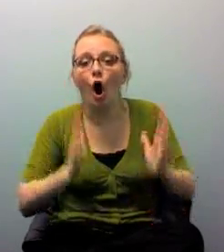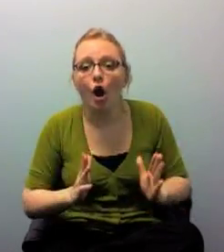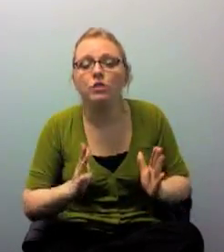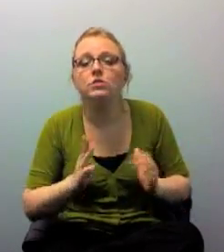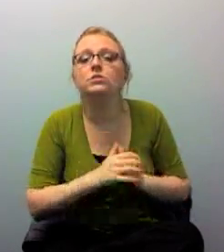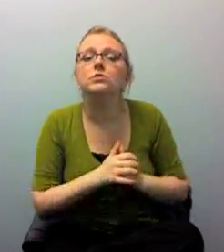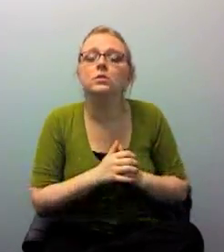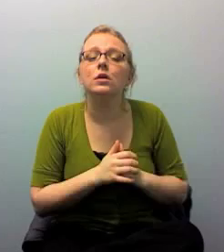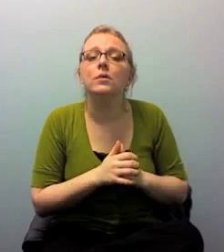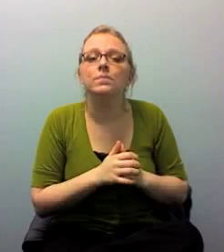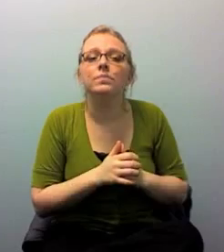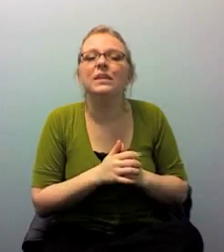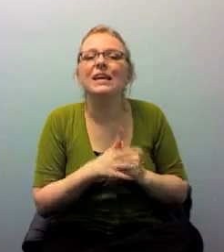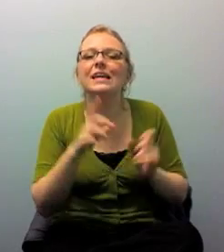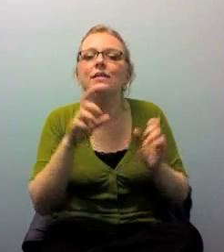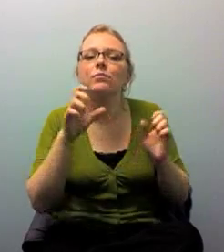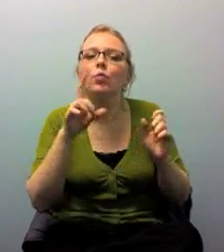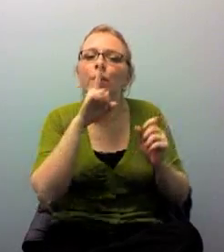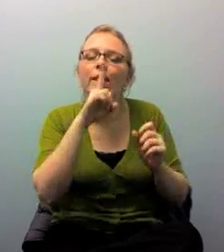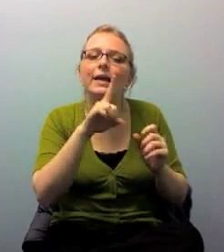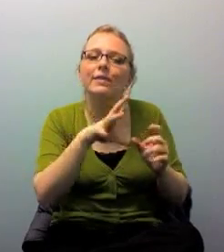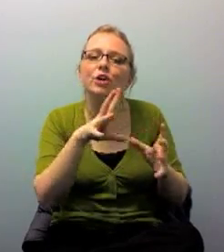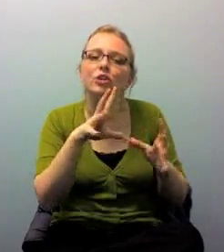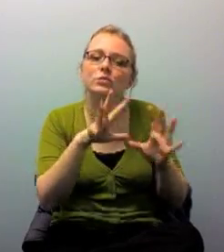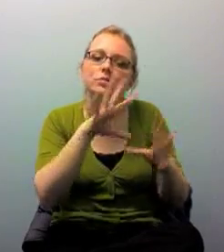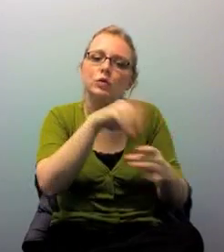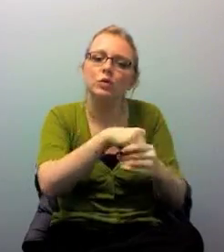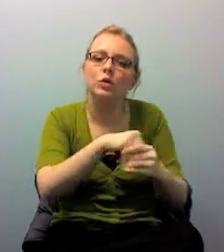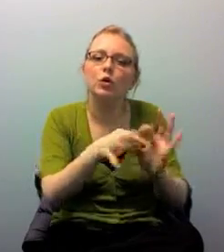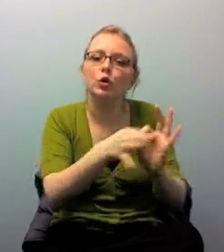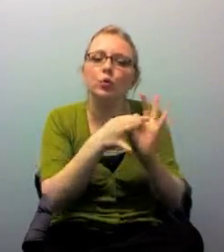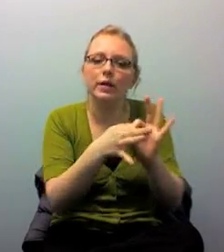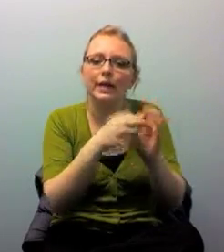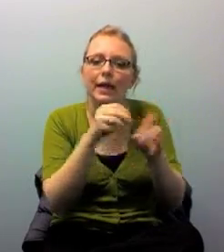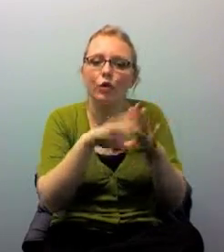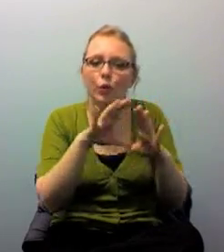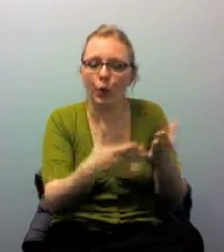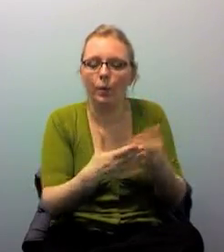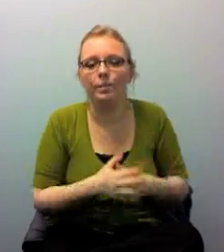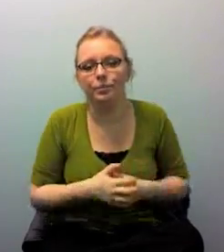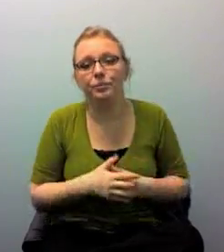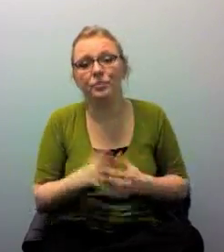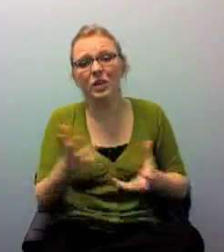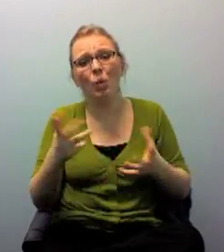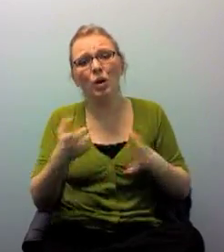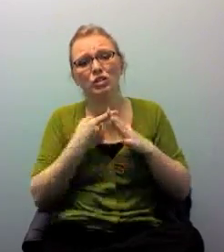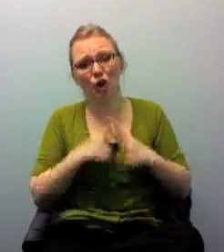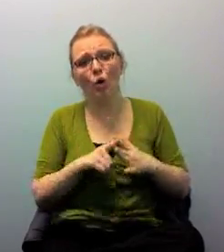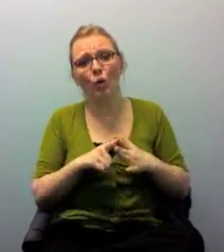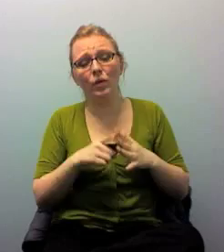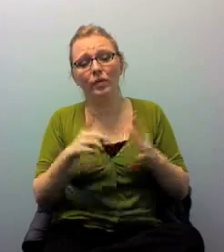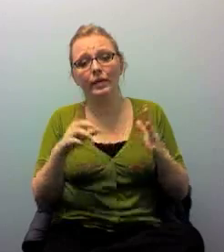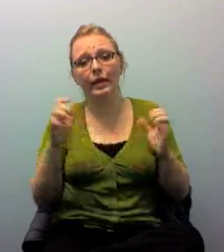inclusiveness and a sense of unity amongst the group. I like to start with an exercise I call discovery.